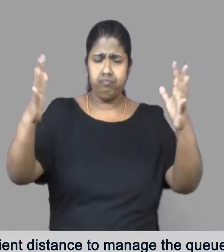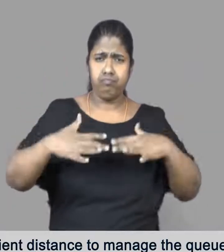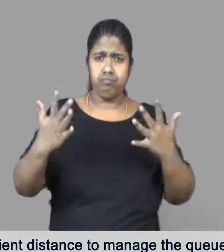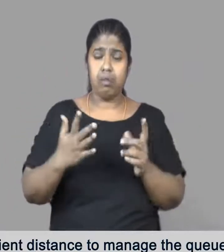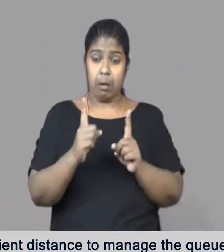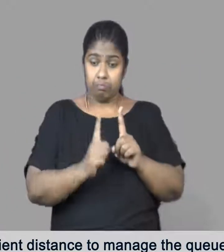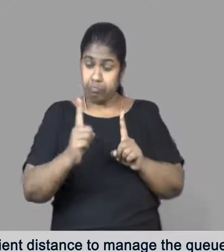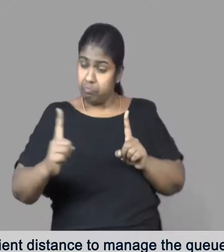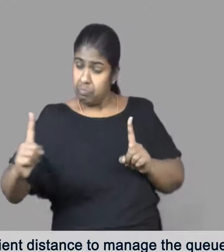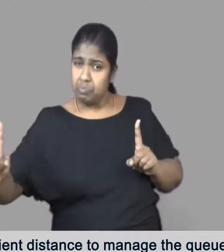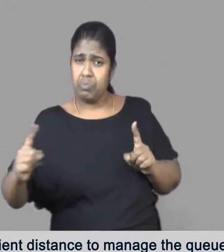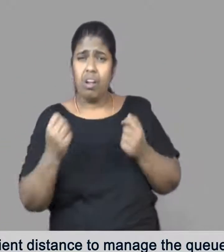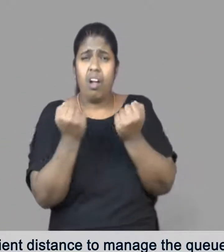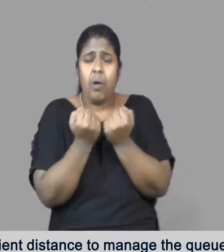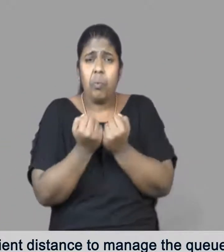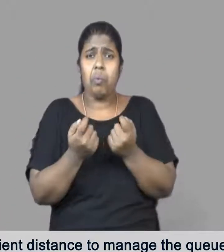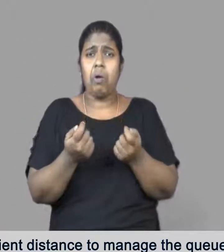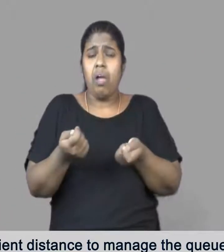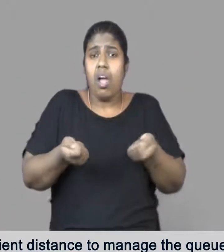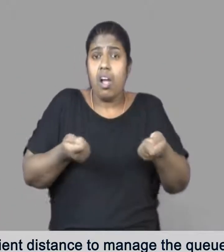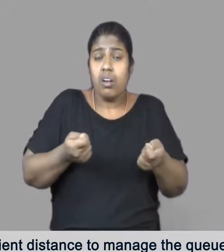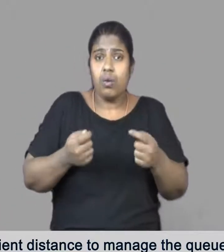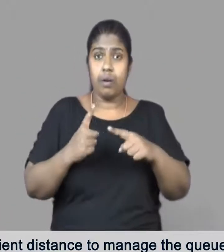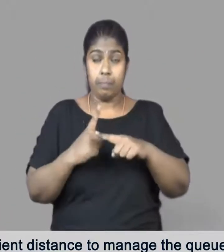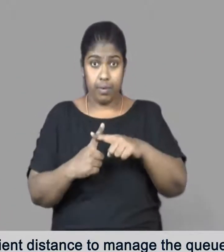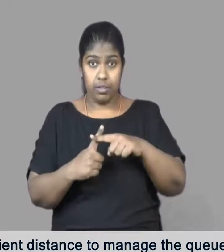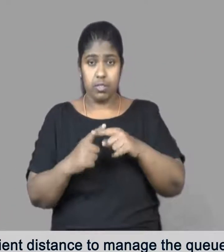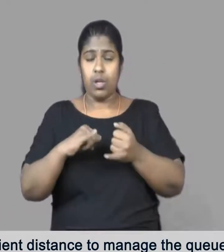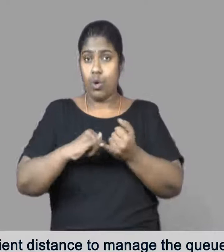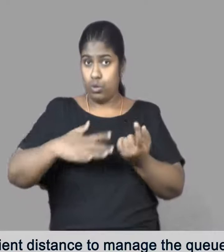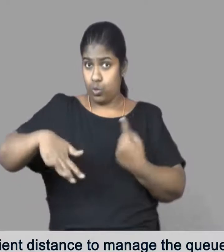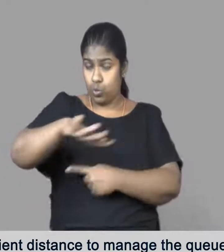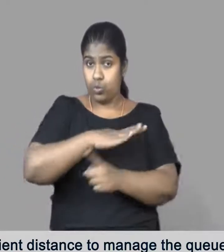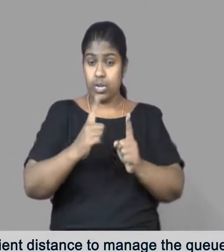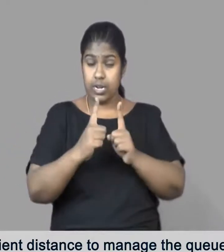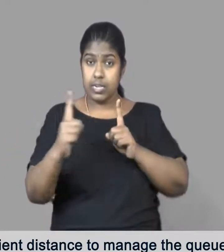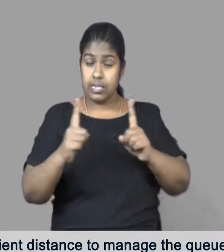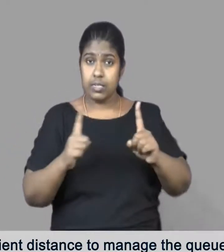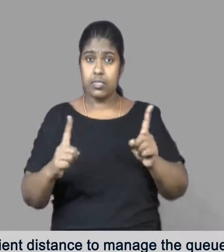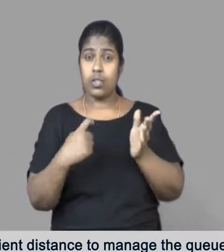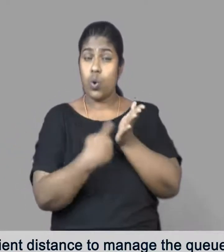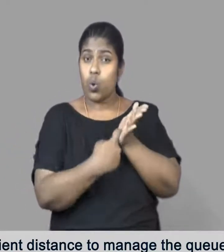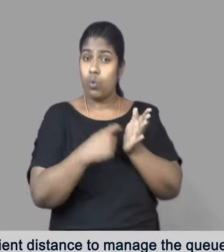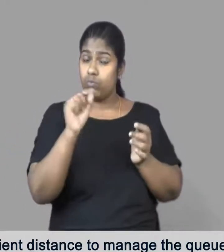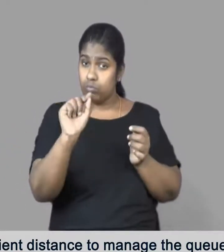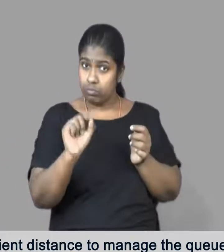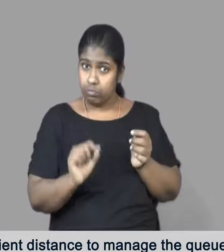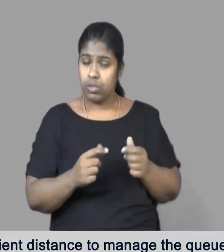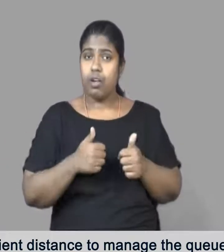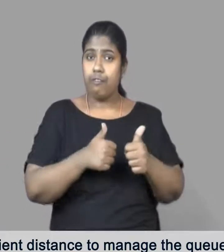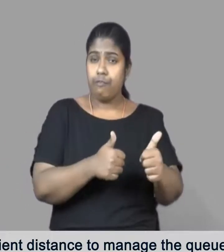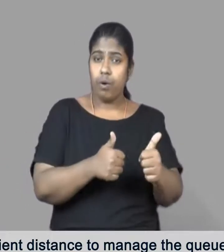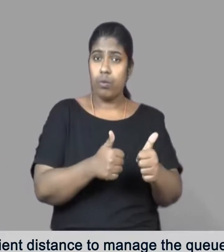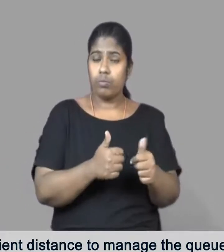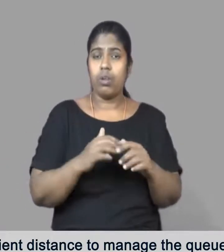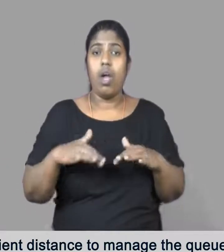Specific markings may be made with sufficient distance to manage the queue